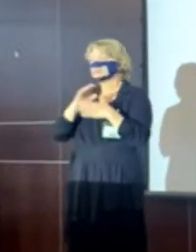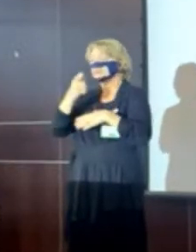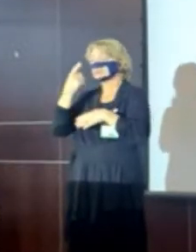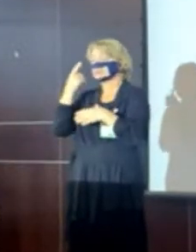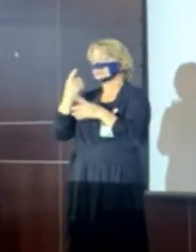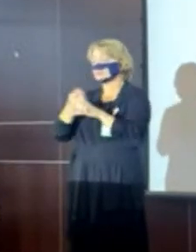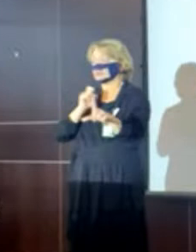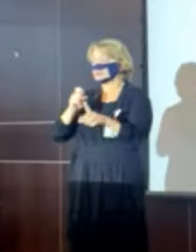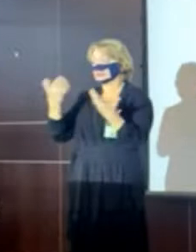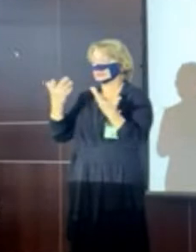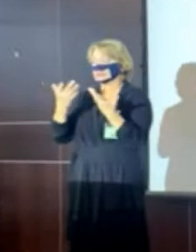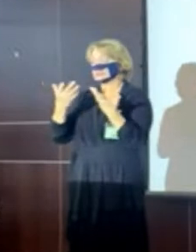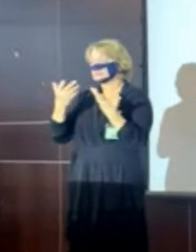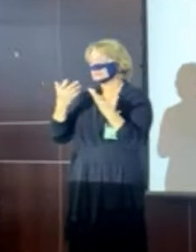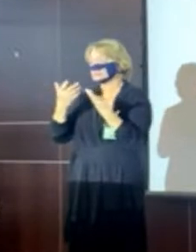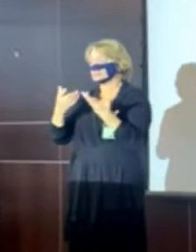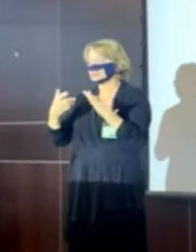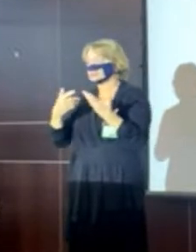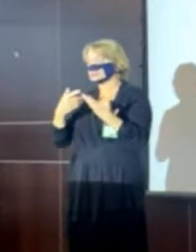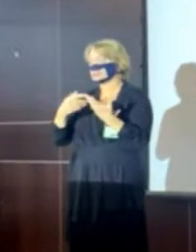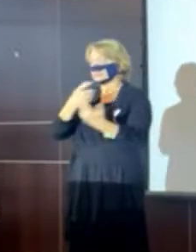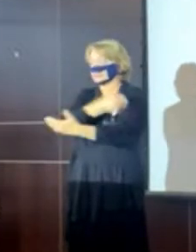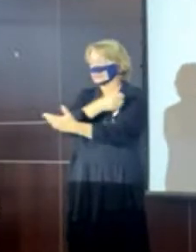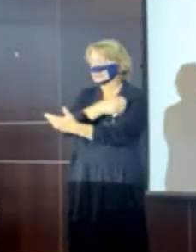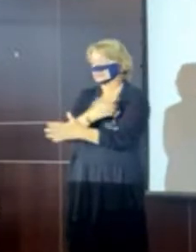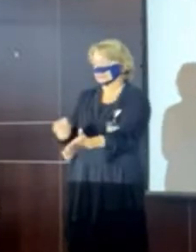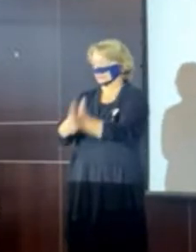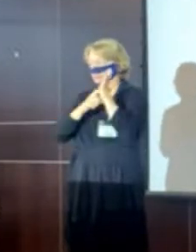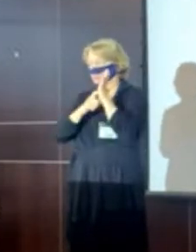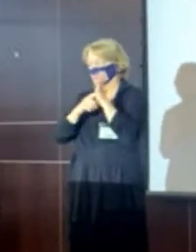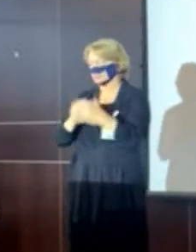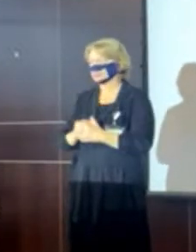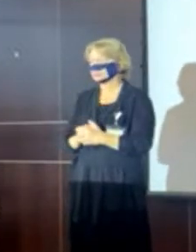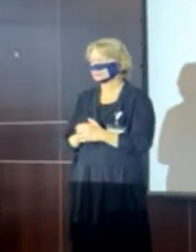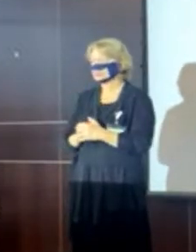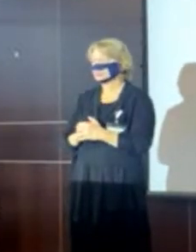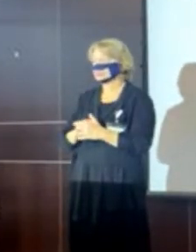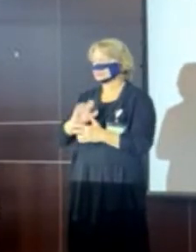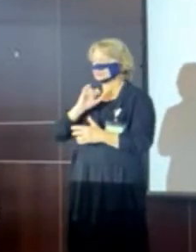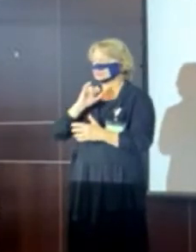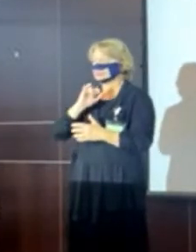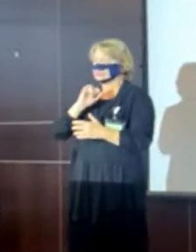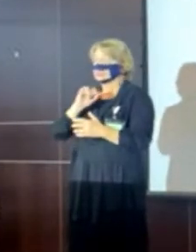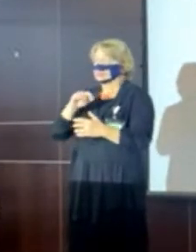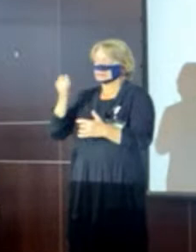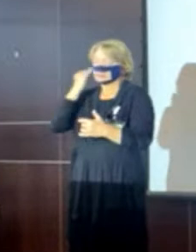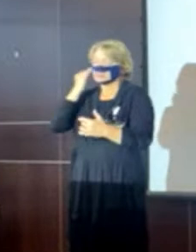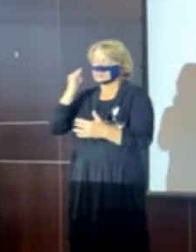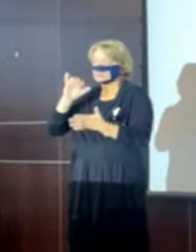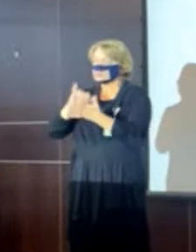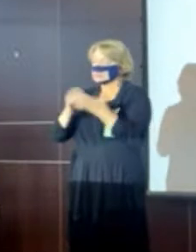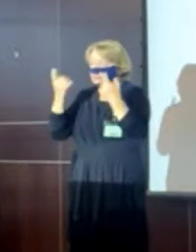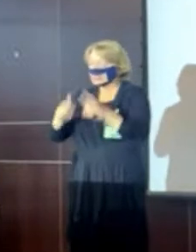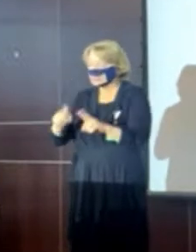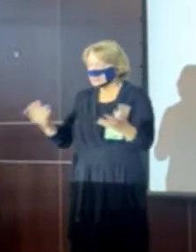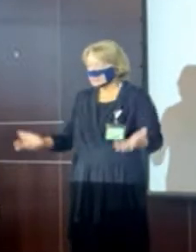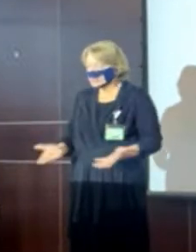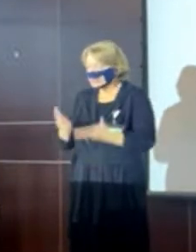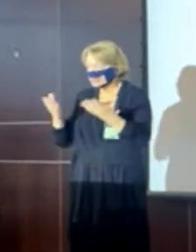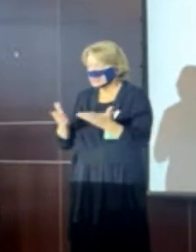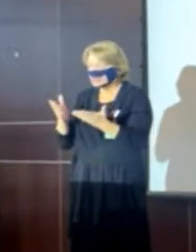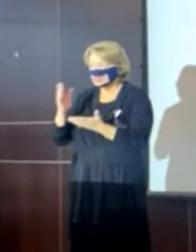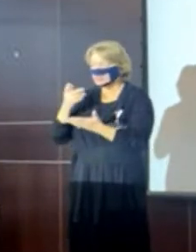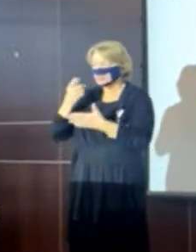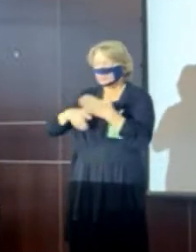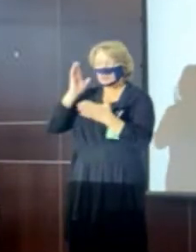mandate. Do you have any kind of indication if a mandate was put in place here, what might occur as far as